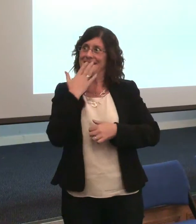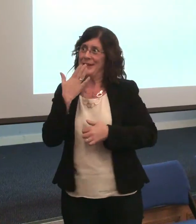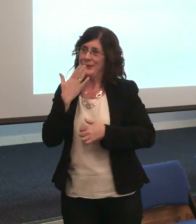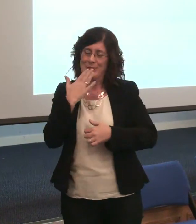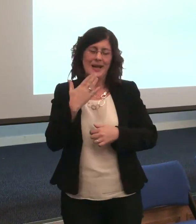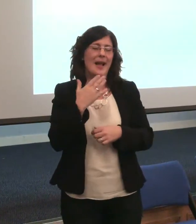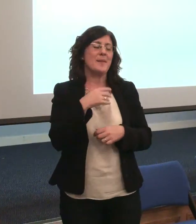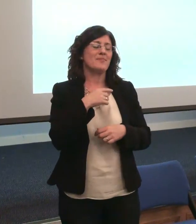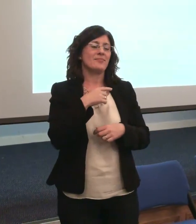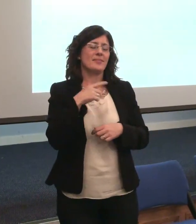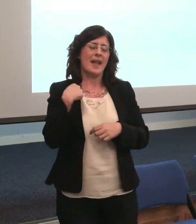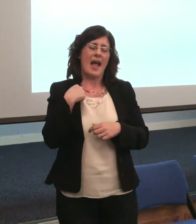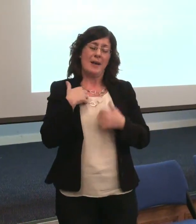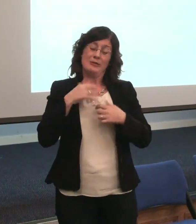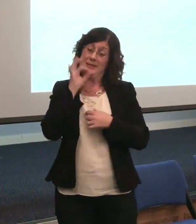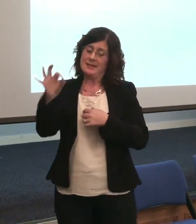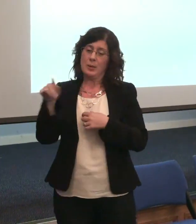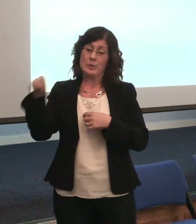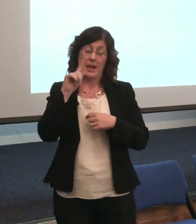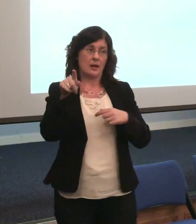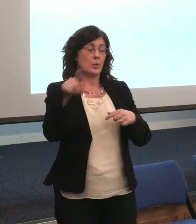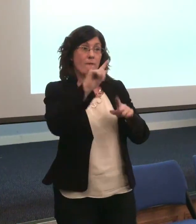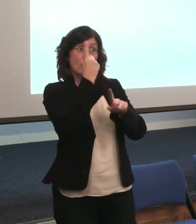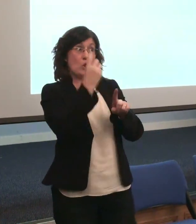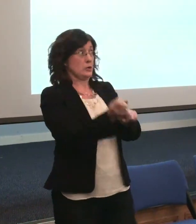Oh, that's an interesting presentation. Thank you so much.